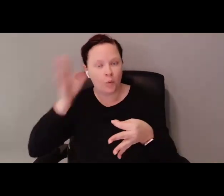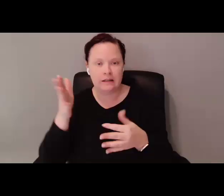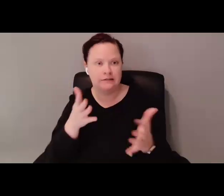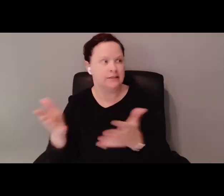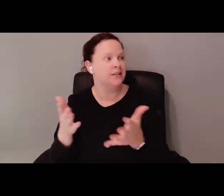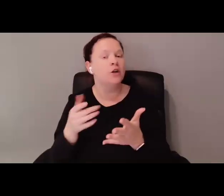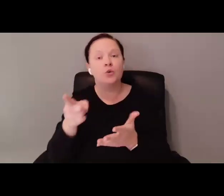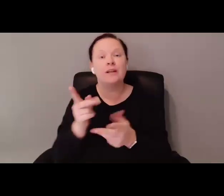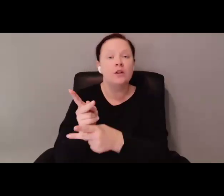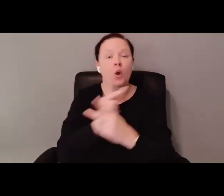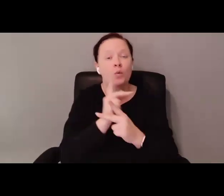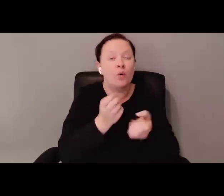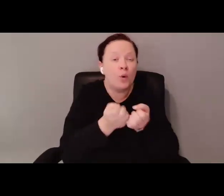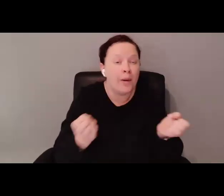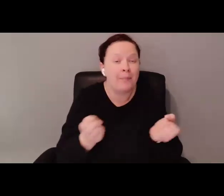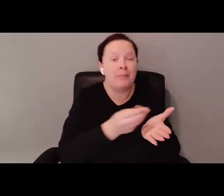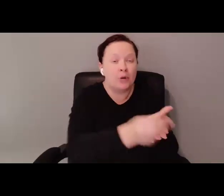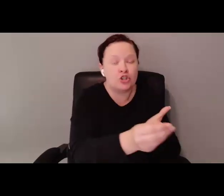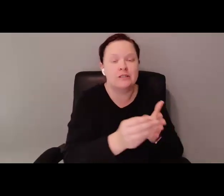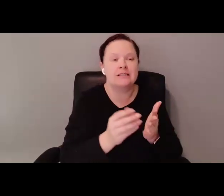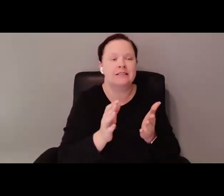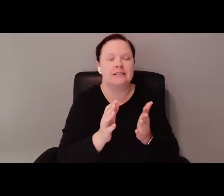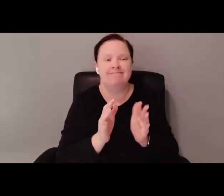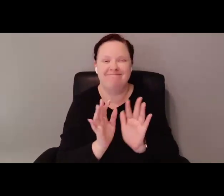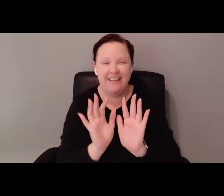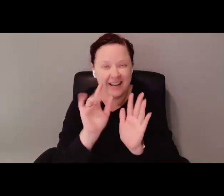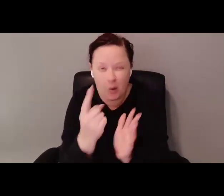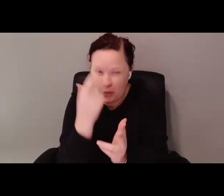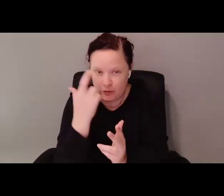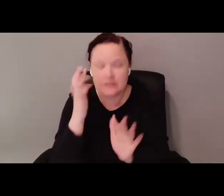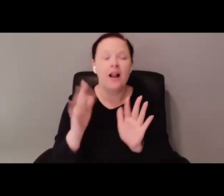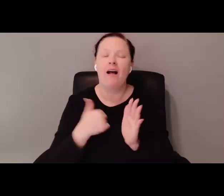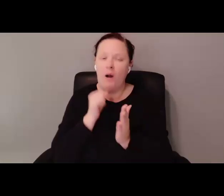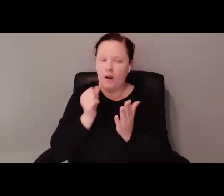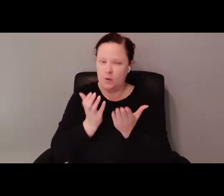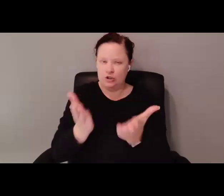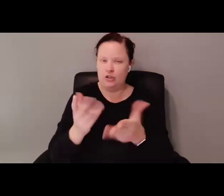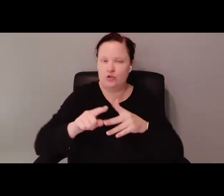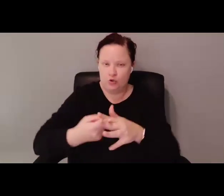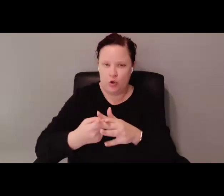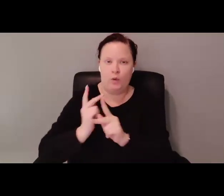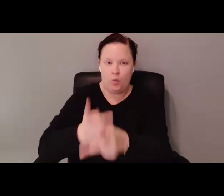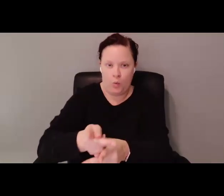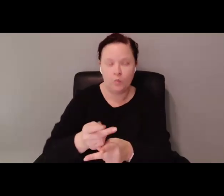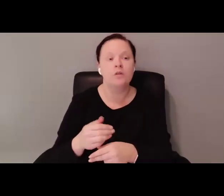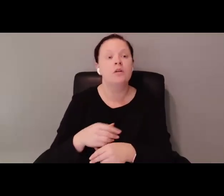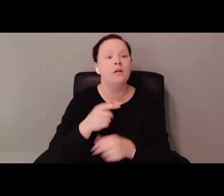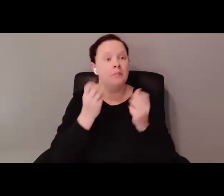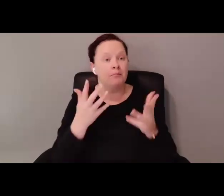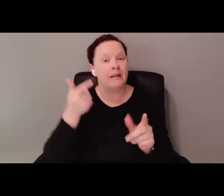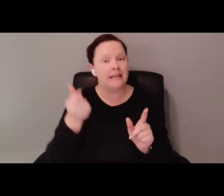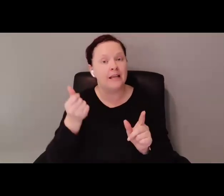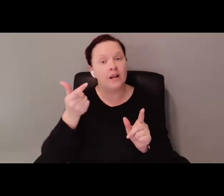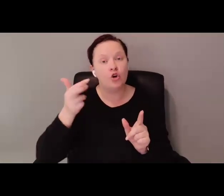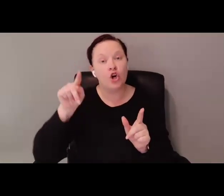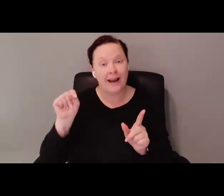don't recommend immediately jumping into a loan. There's a lot of grants. I saw April's in Alaska. She's